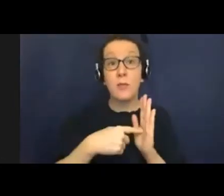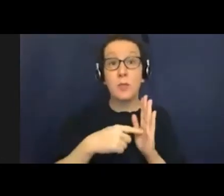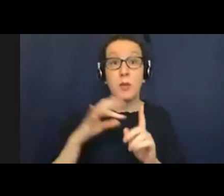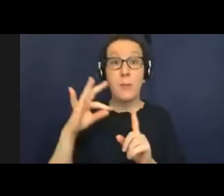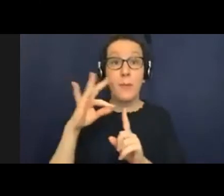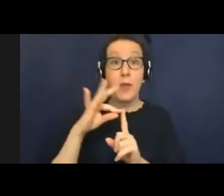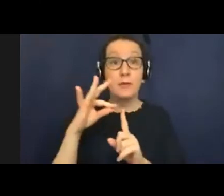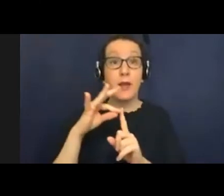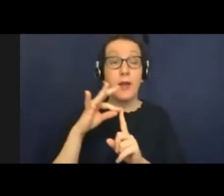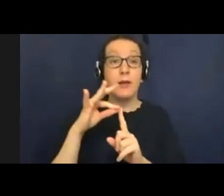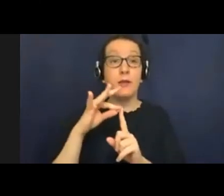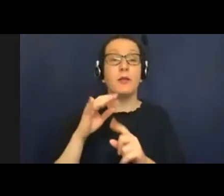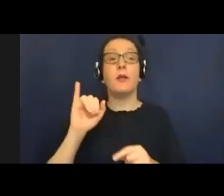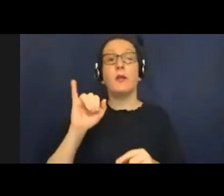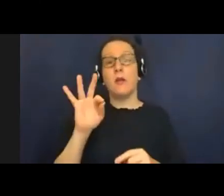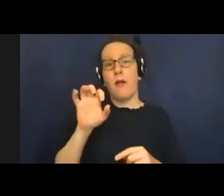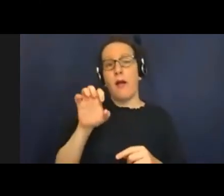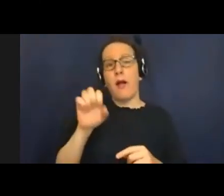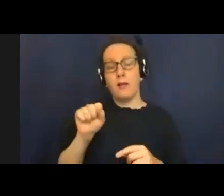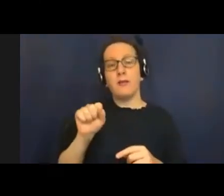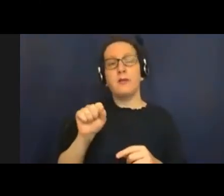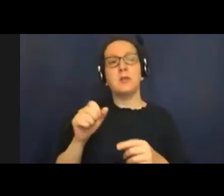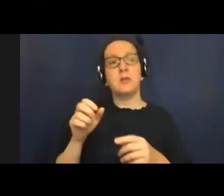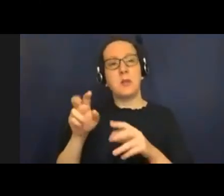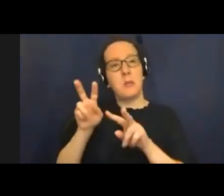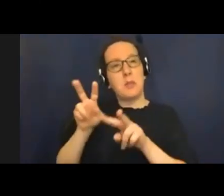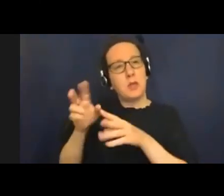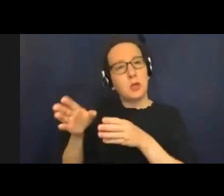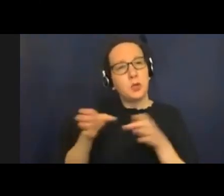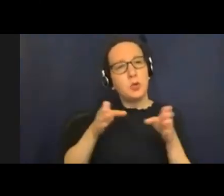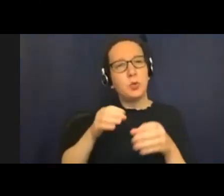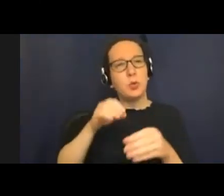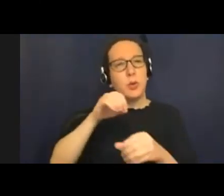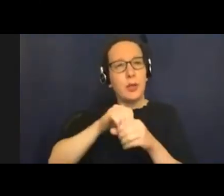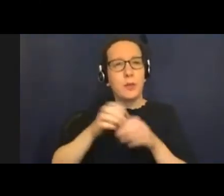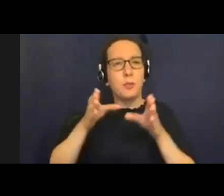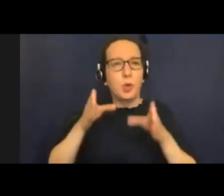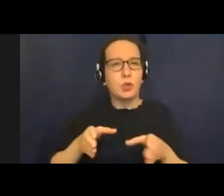had been planning to do an in-person training with a group of women with disabilities